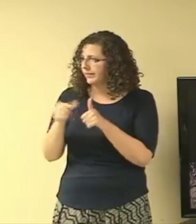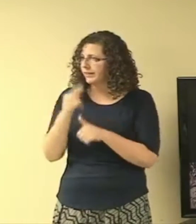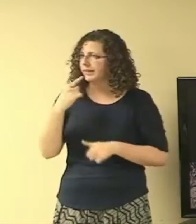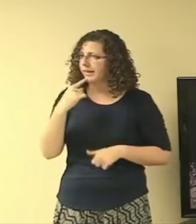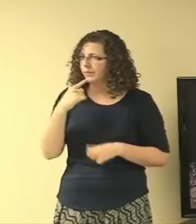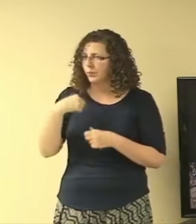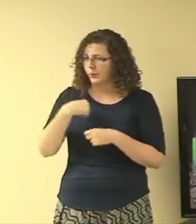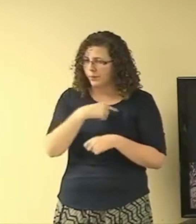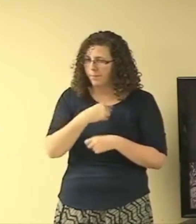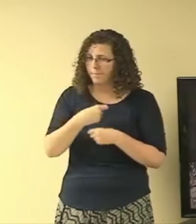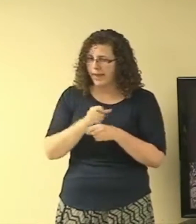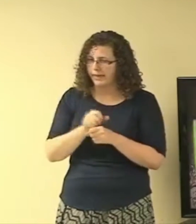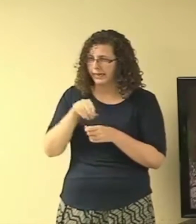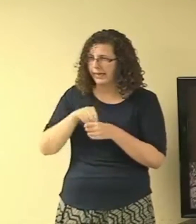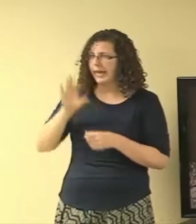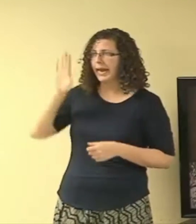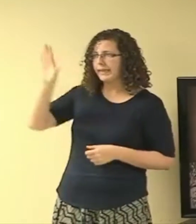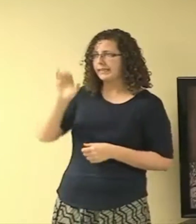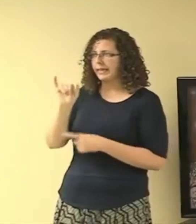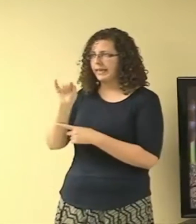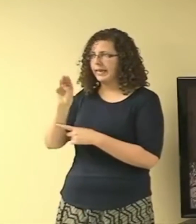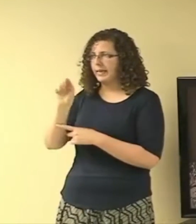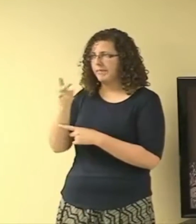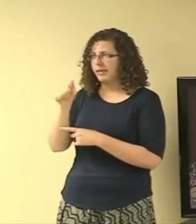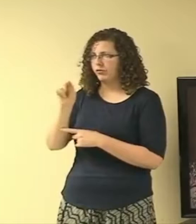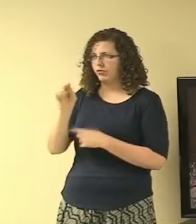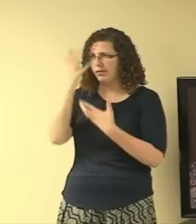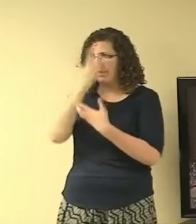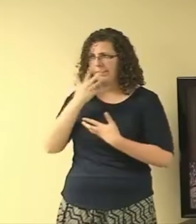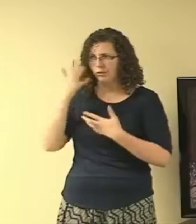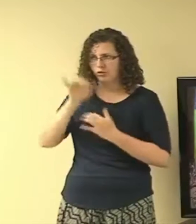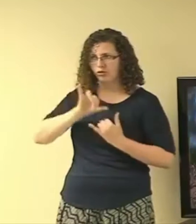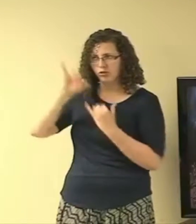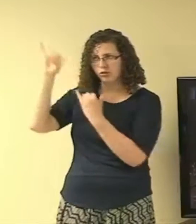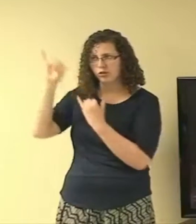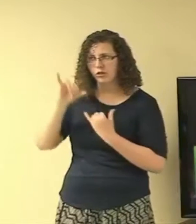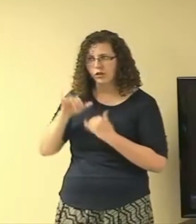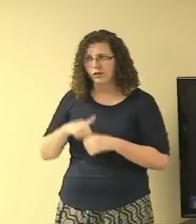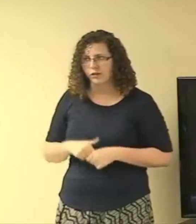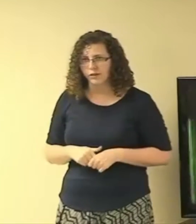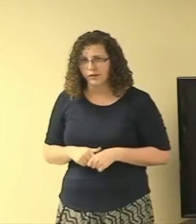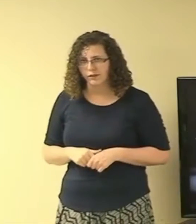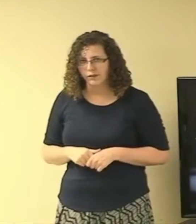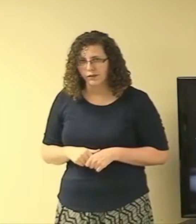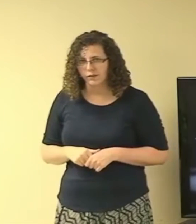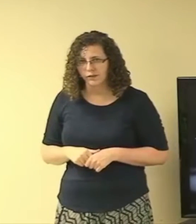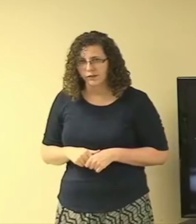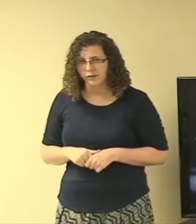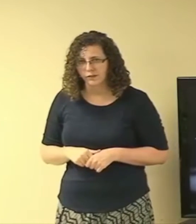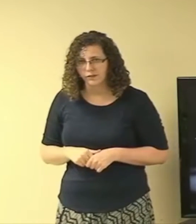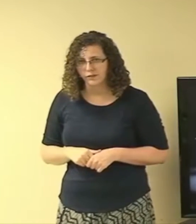in his image. And that's what he's doing. He's trying to make us over in his own image.